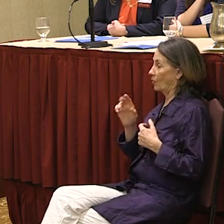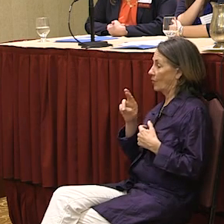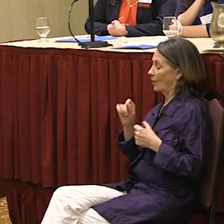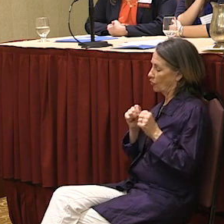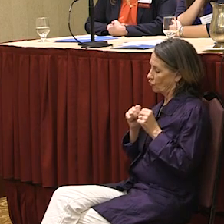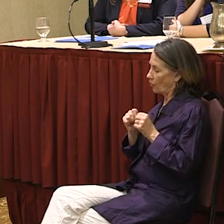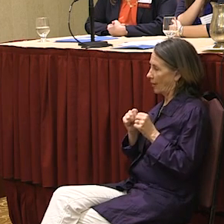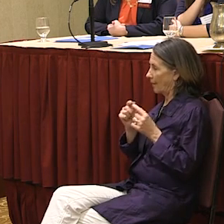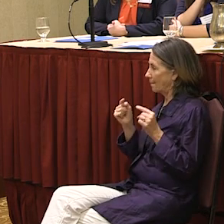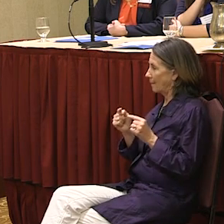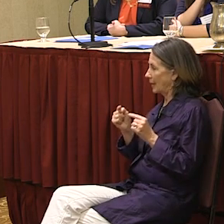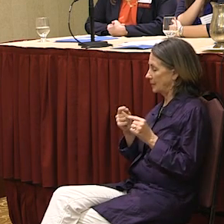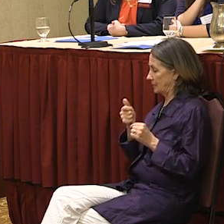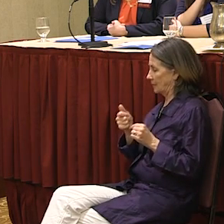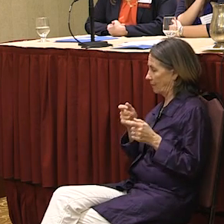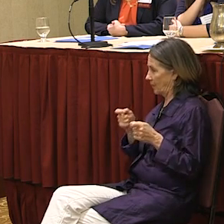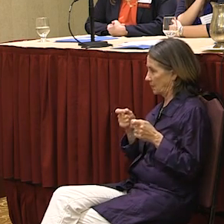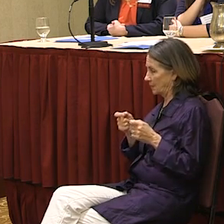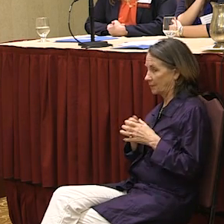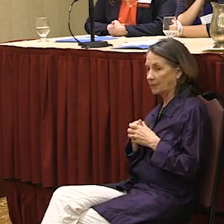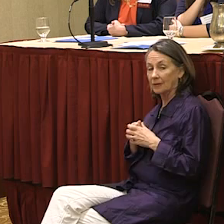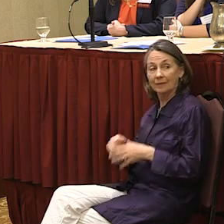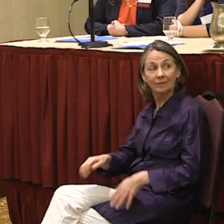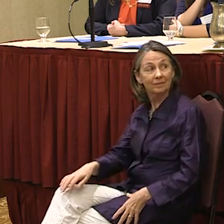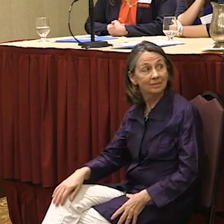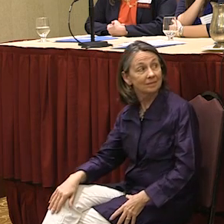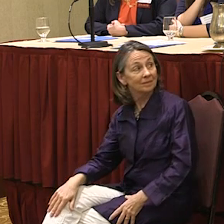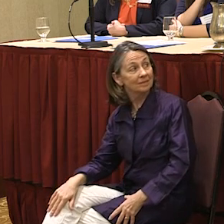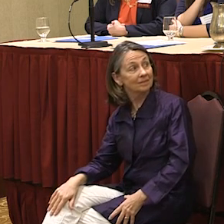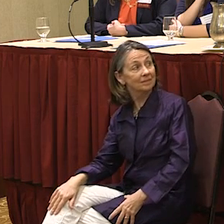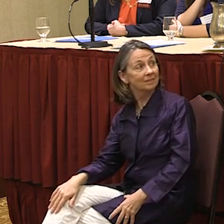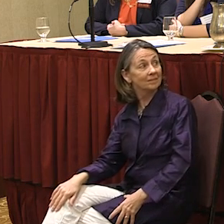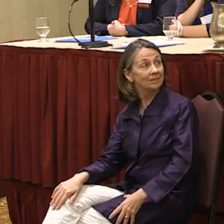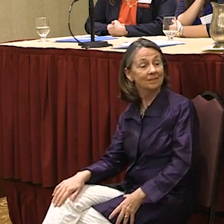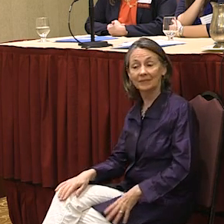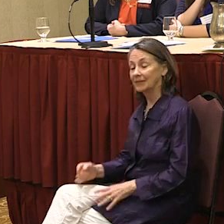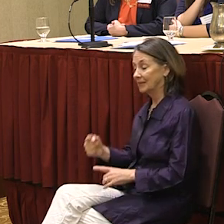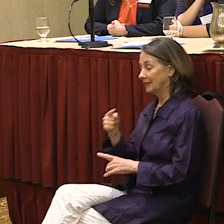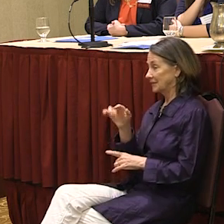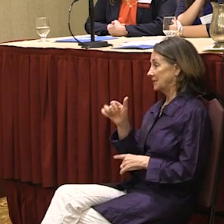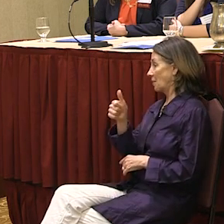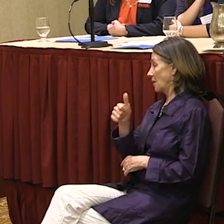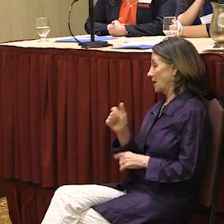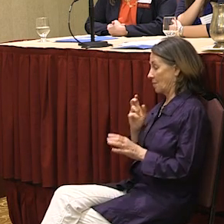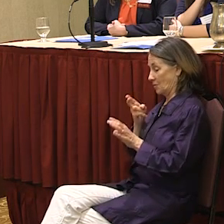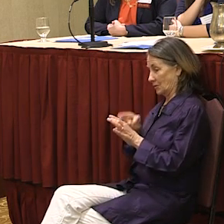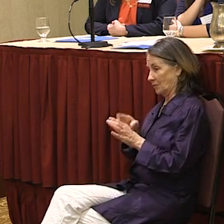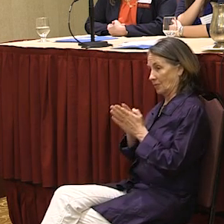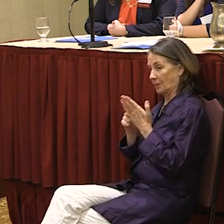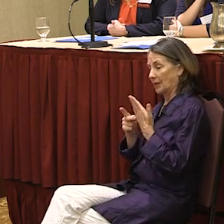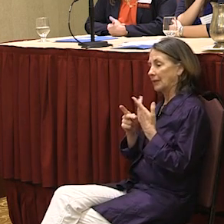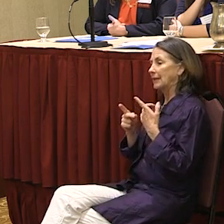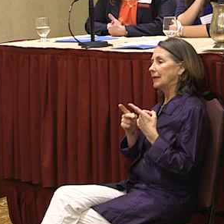pain self-management workshop. And Bob, just like every other participant that we have as part of our program, was